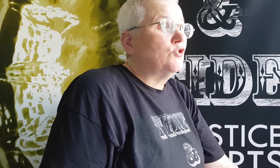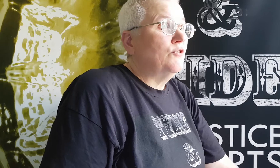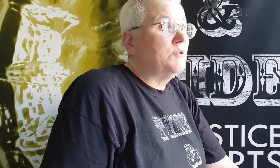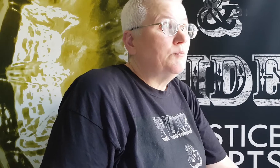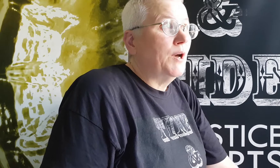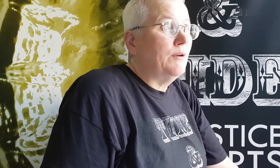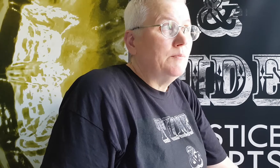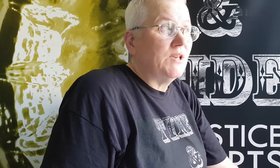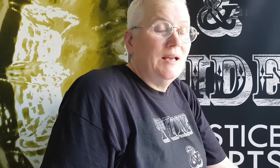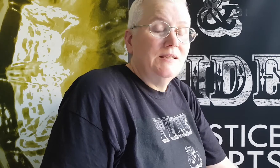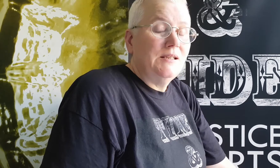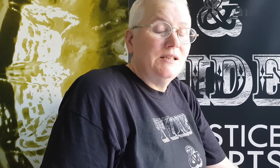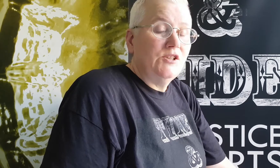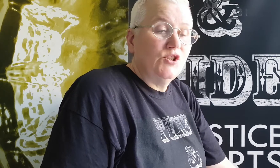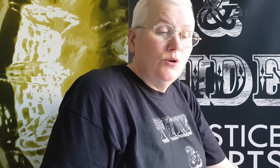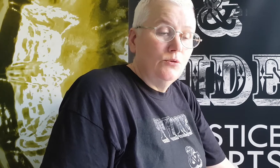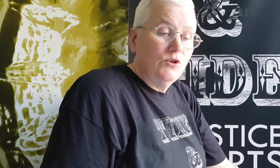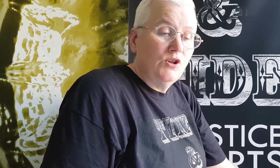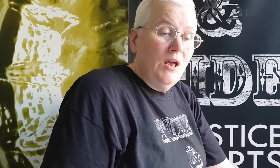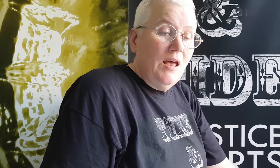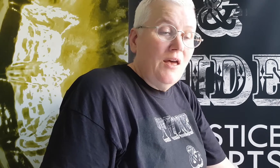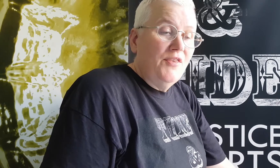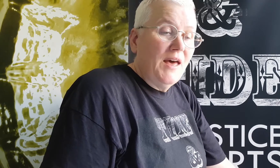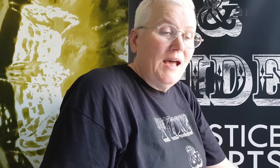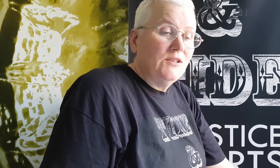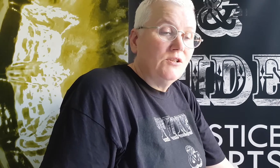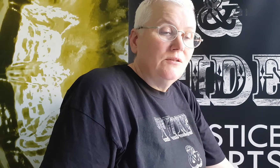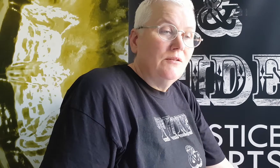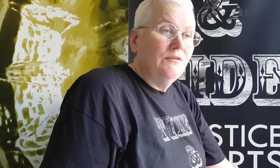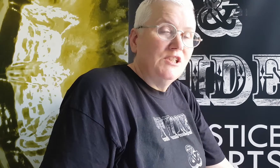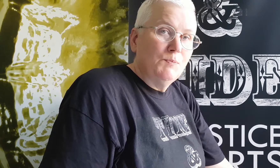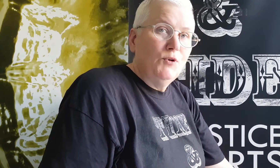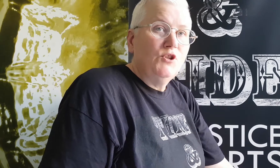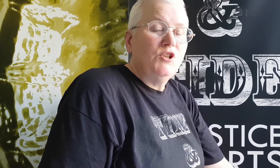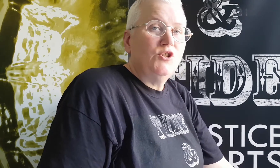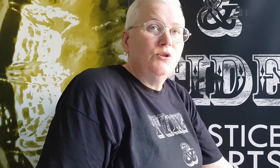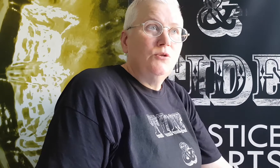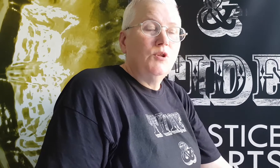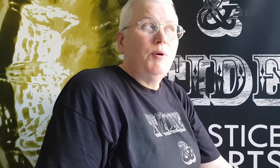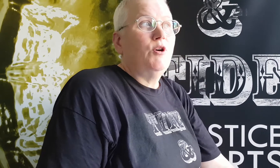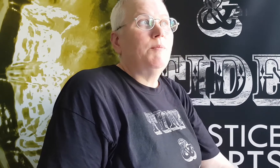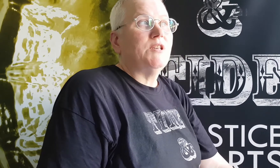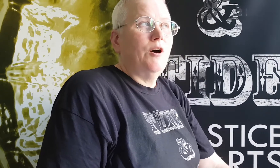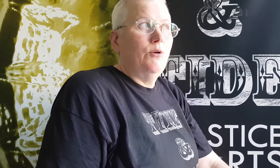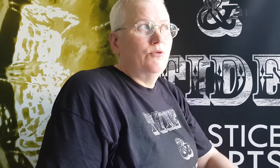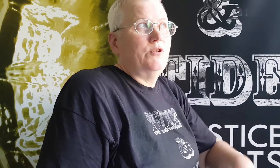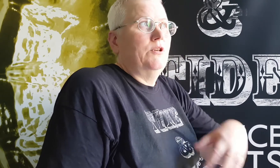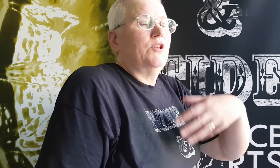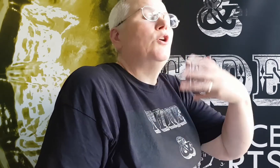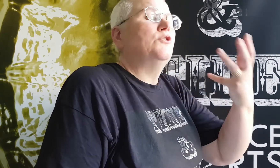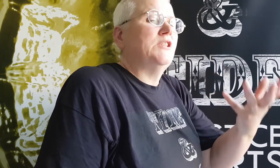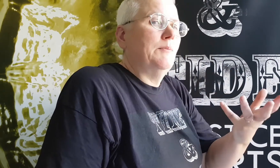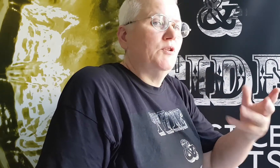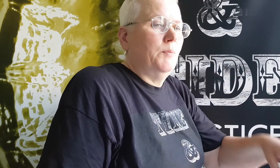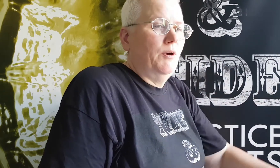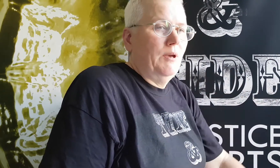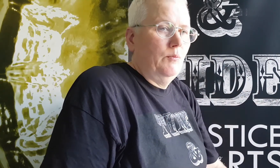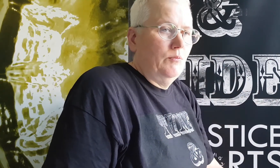stories and poems, and indeed songs, that responded to the poem as a whole, the concept of the poem, which